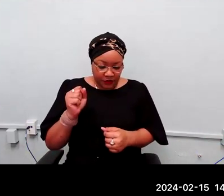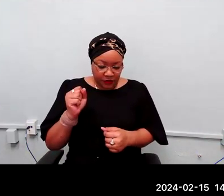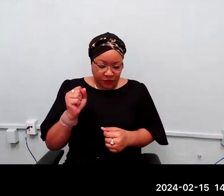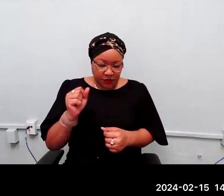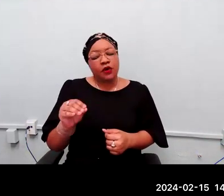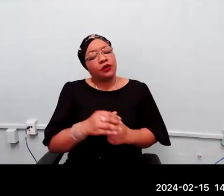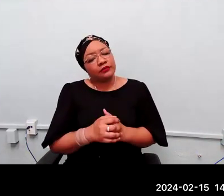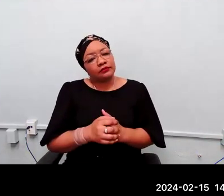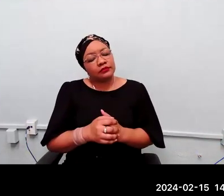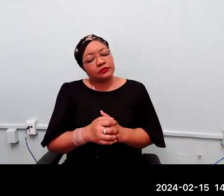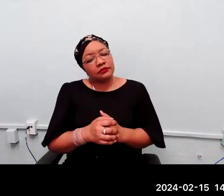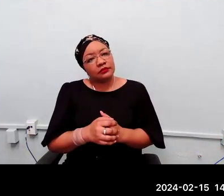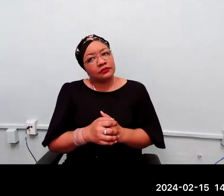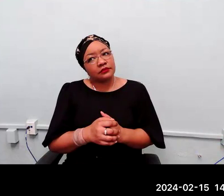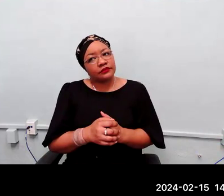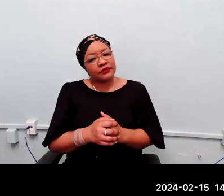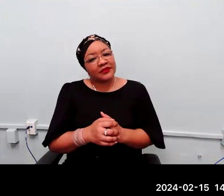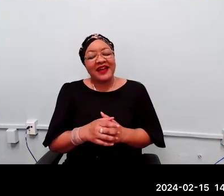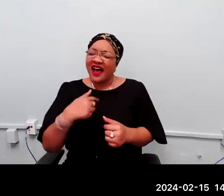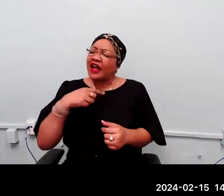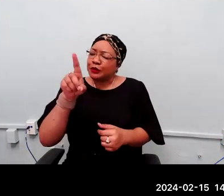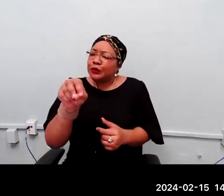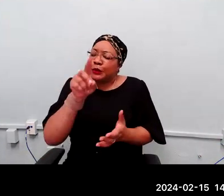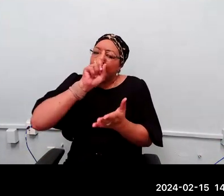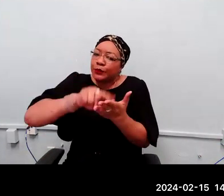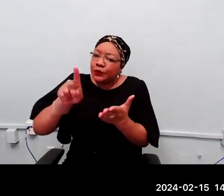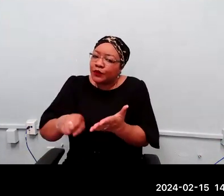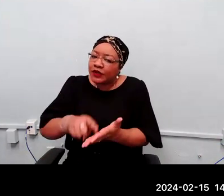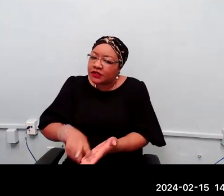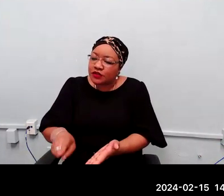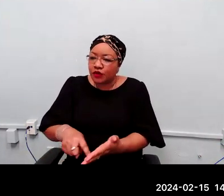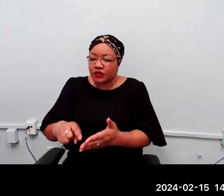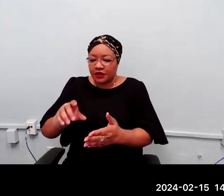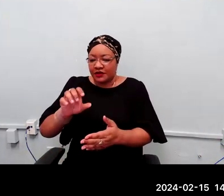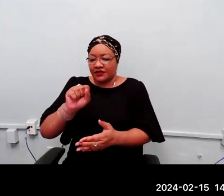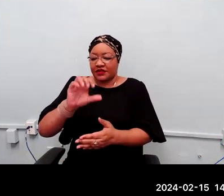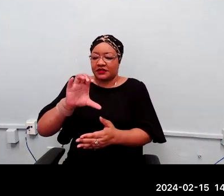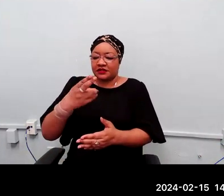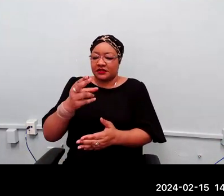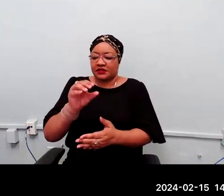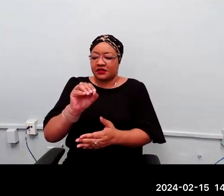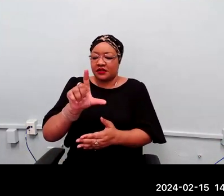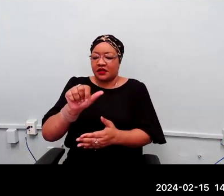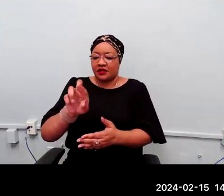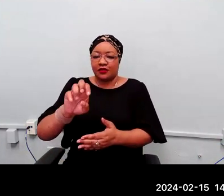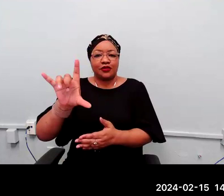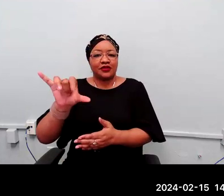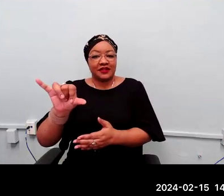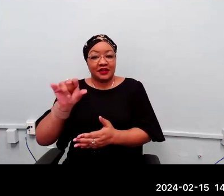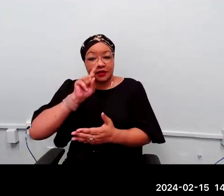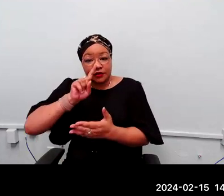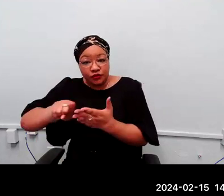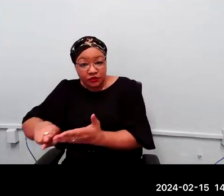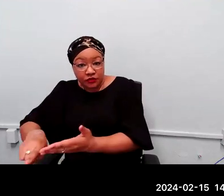there's a way. So I do the scholarly stuff, right? I do the scholarly stuff, but I always also turn to the poets,